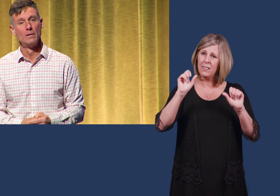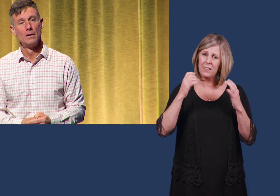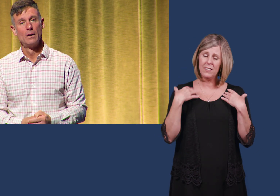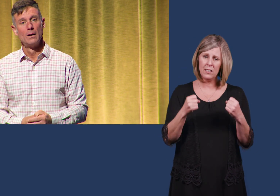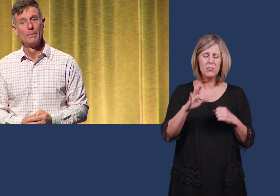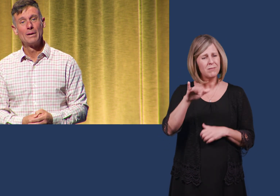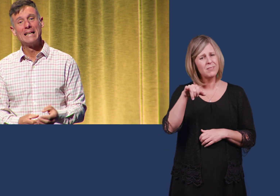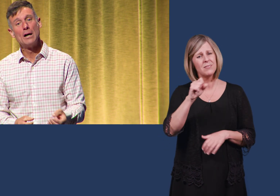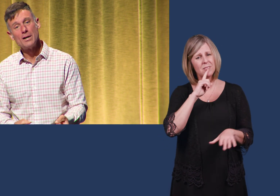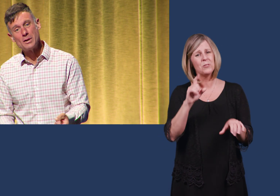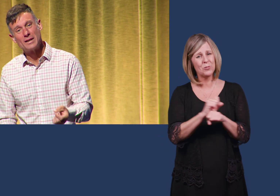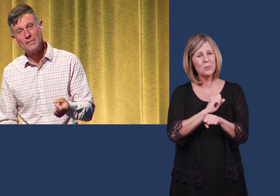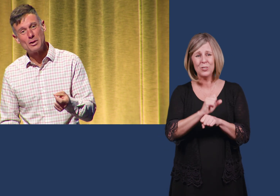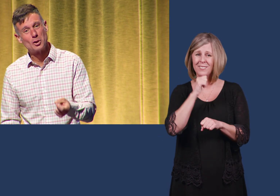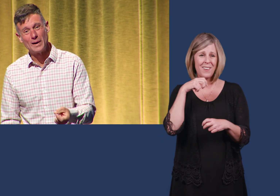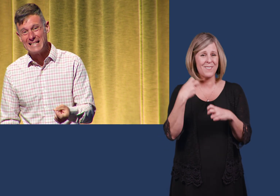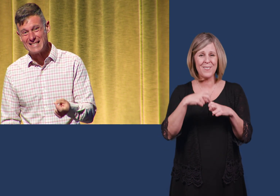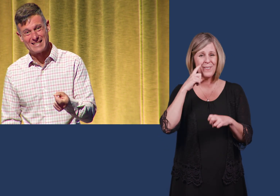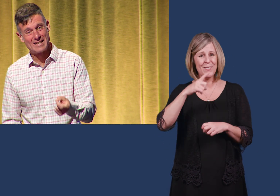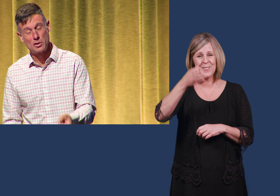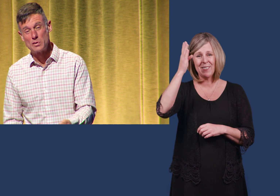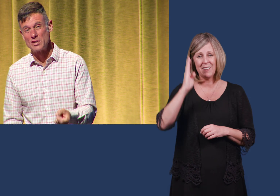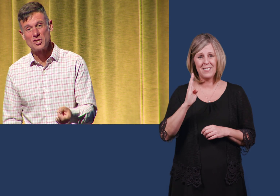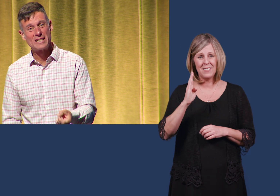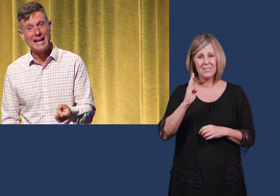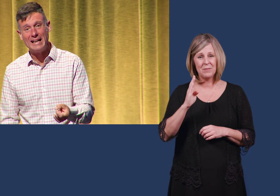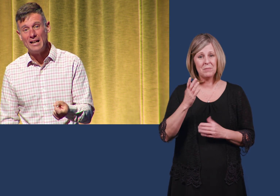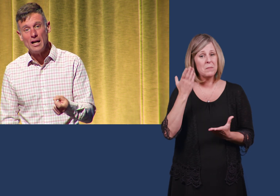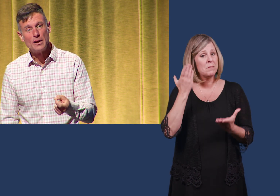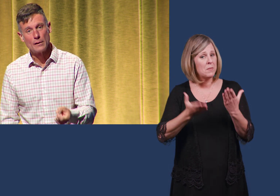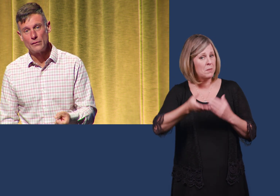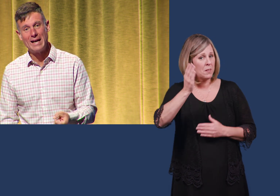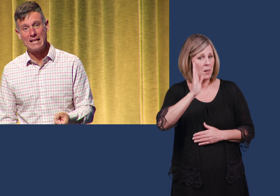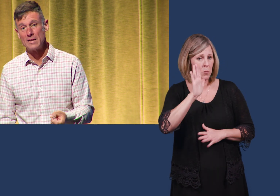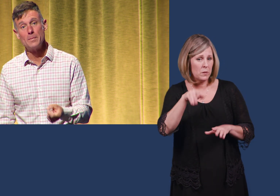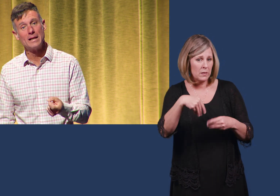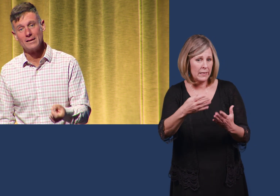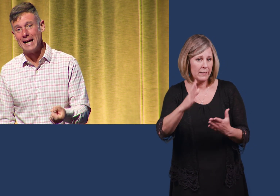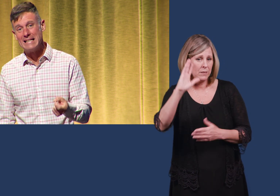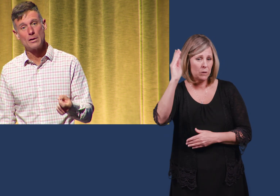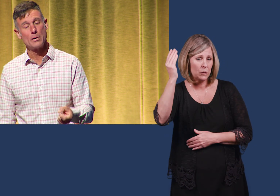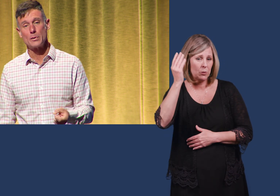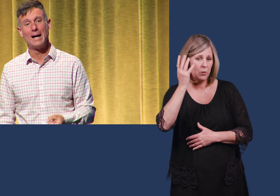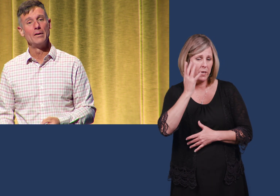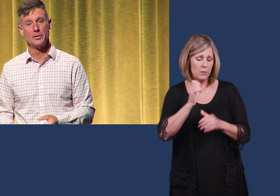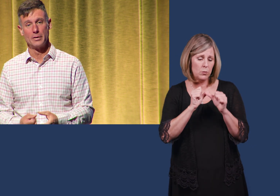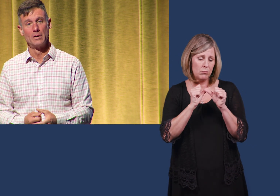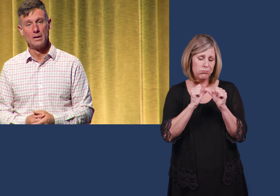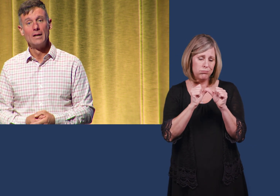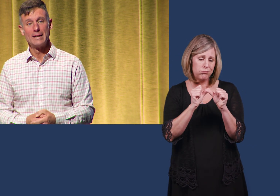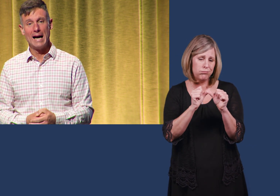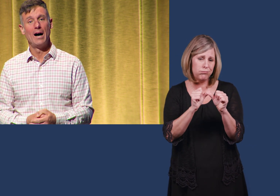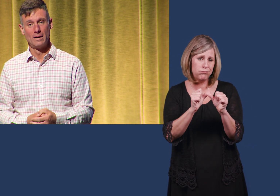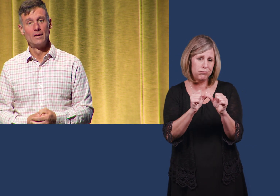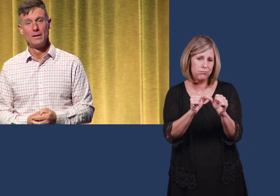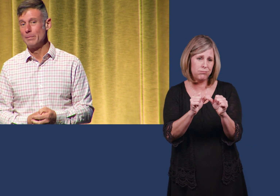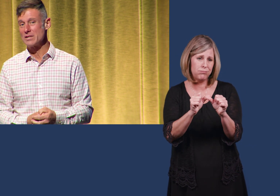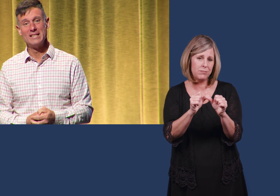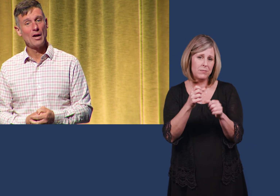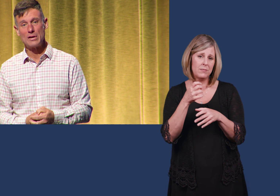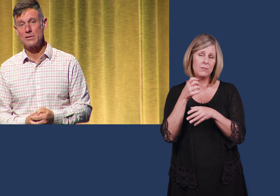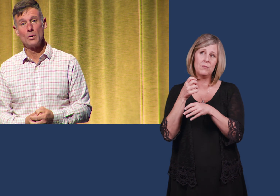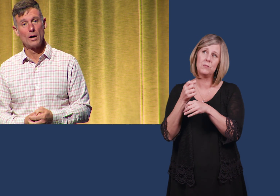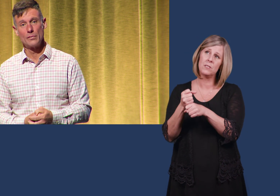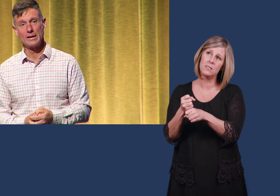him. But can he also give you the grace to sustain your faith and to be a light to those around you? Yeah,